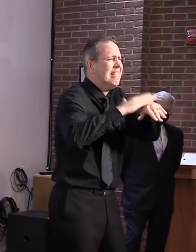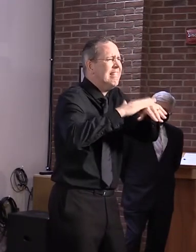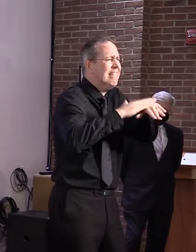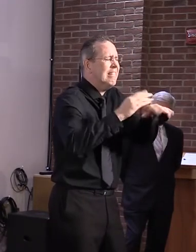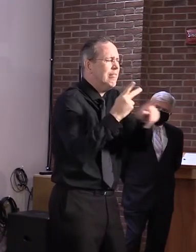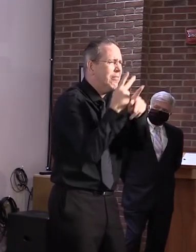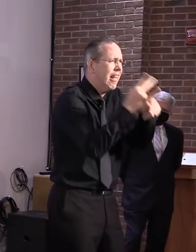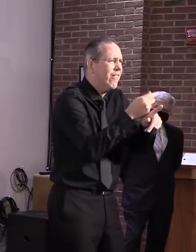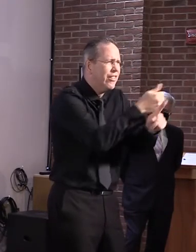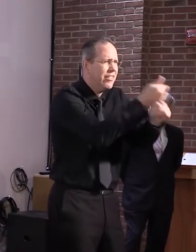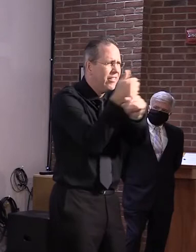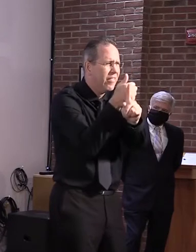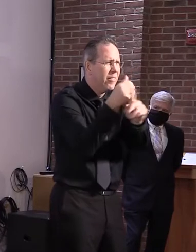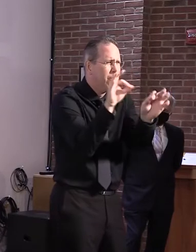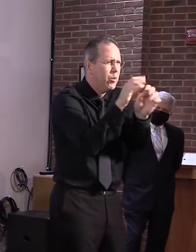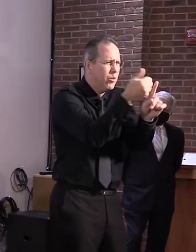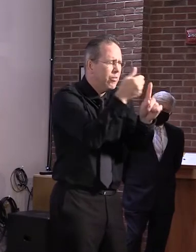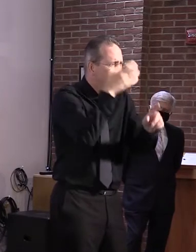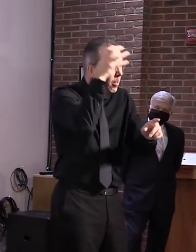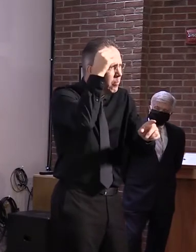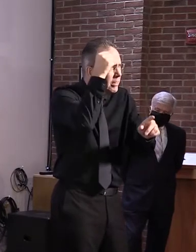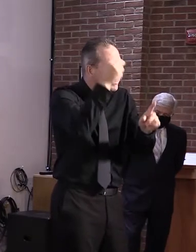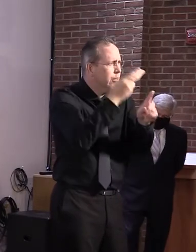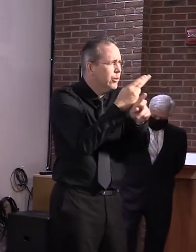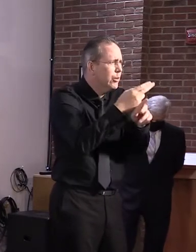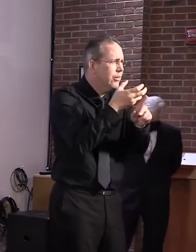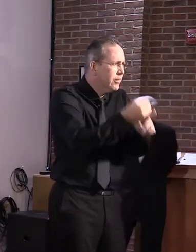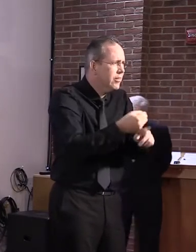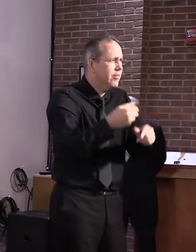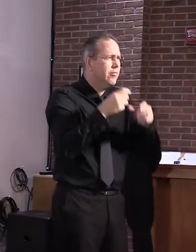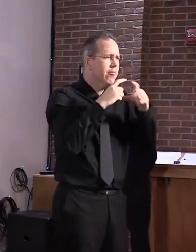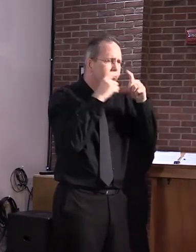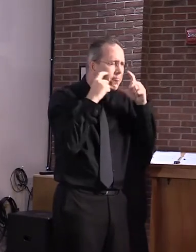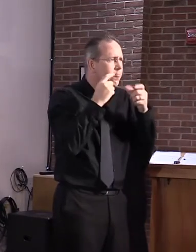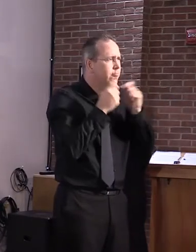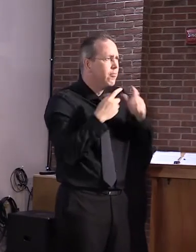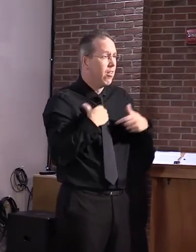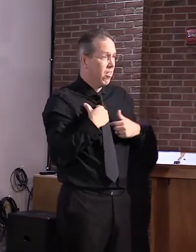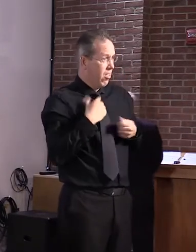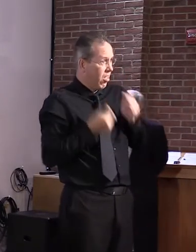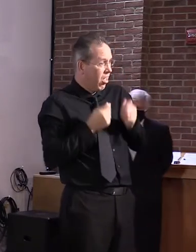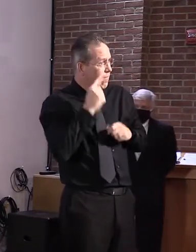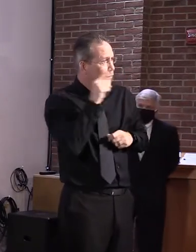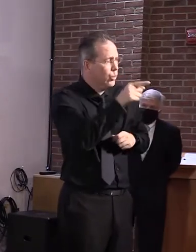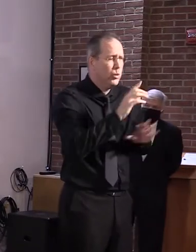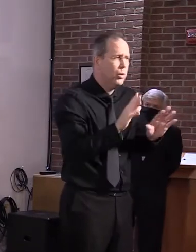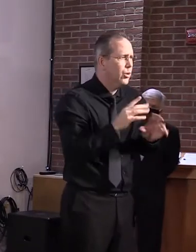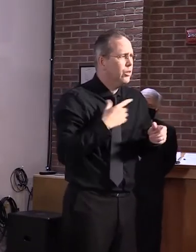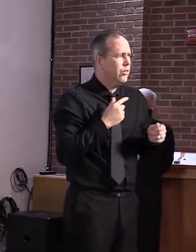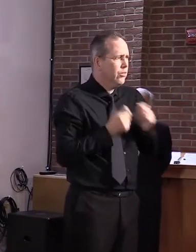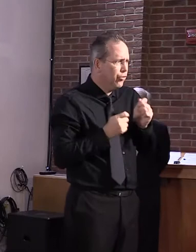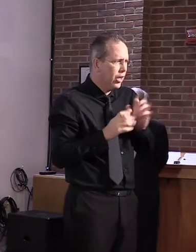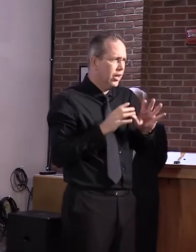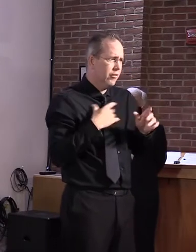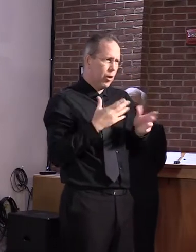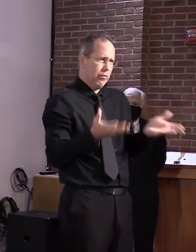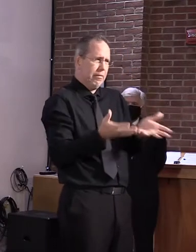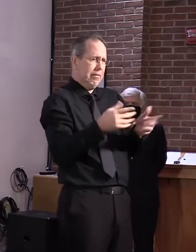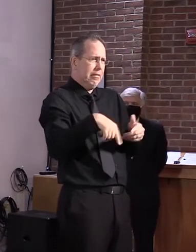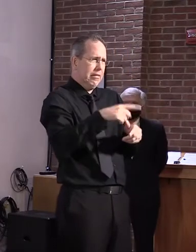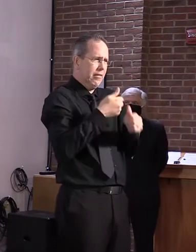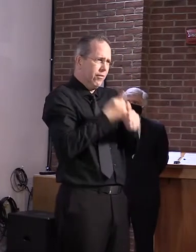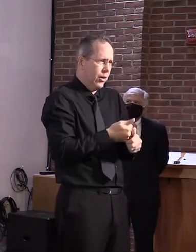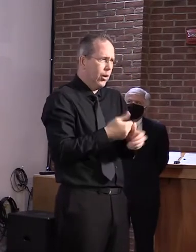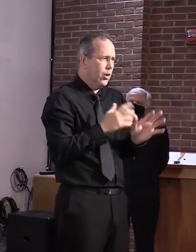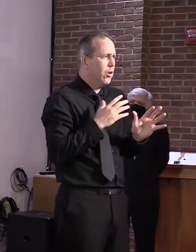any of those ways. So we'll continue. It seems to be working for us at this point in time, but we'll monitor to see if